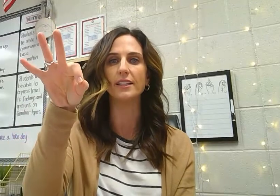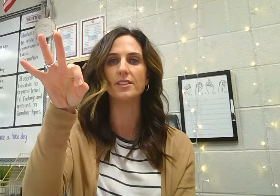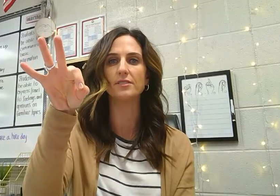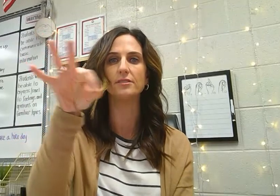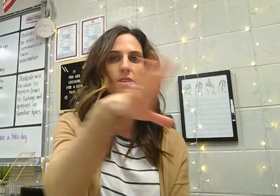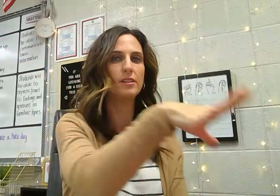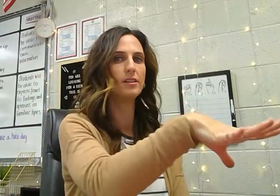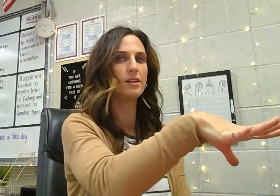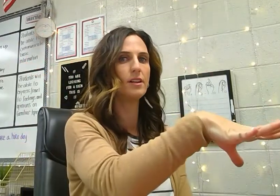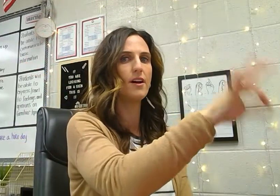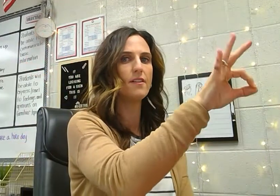Find.